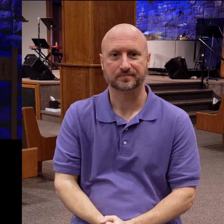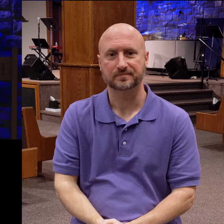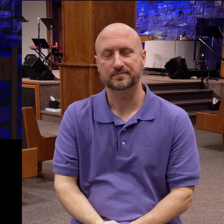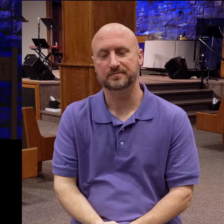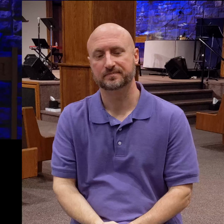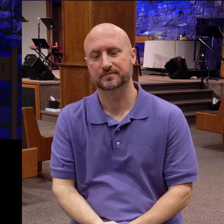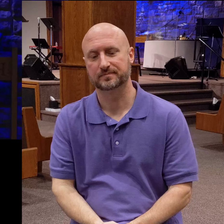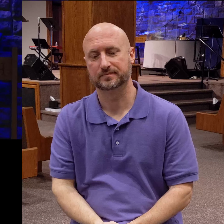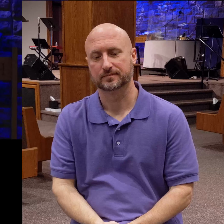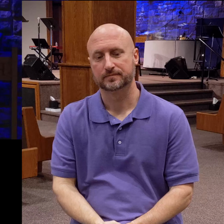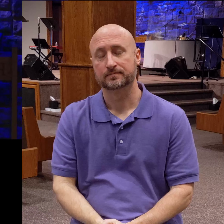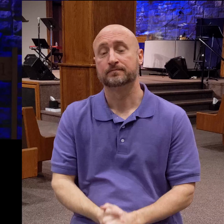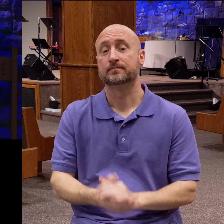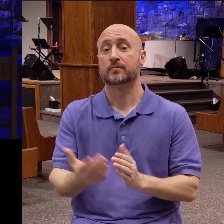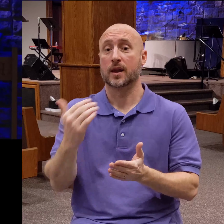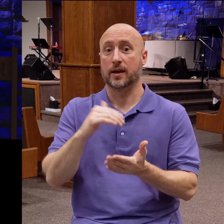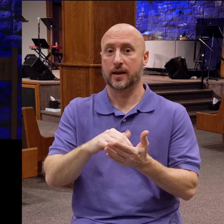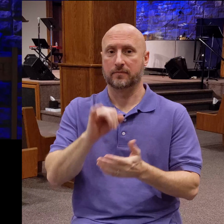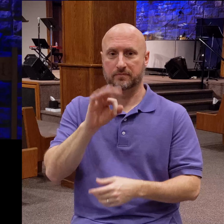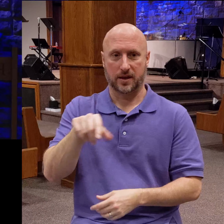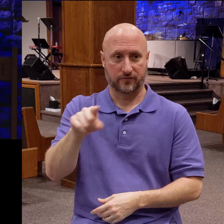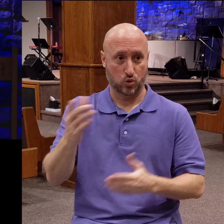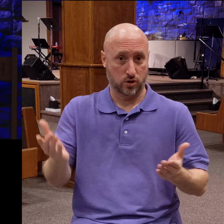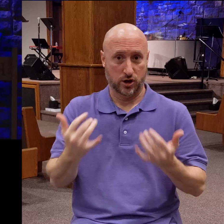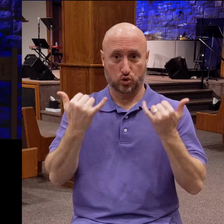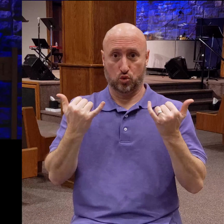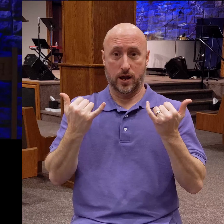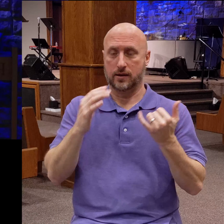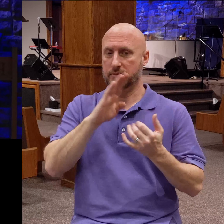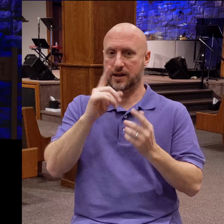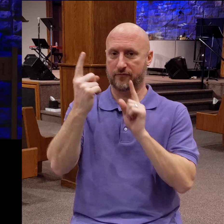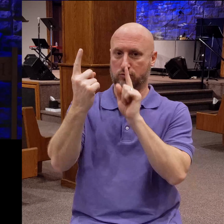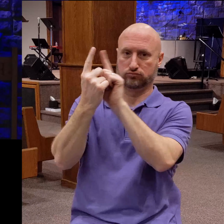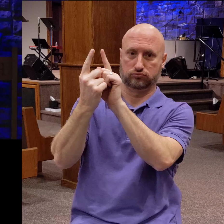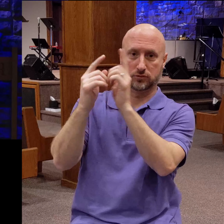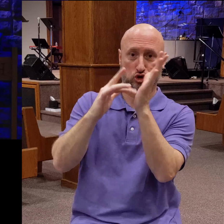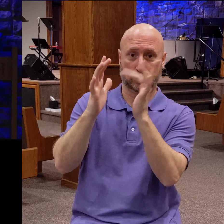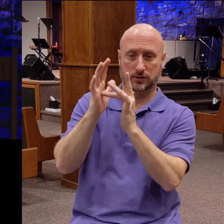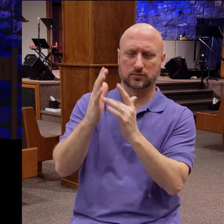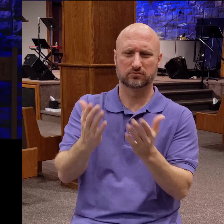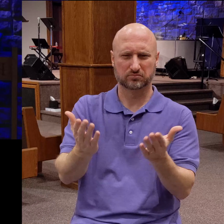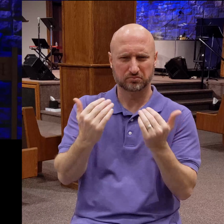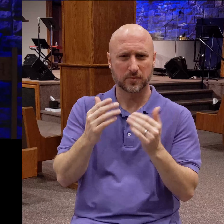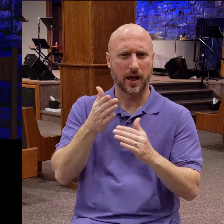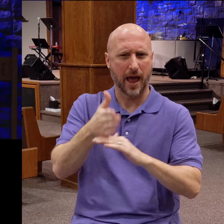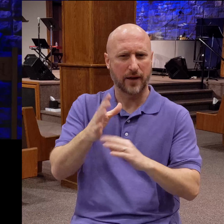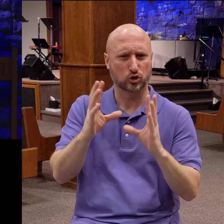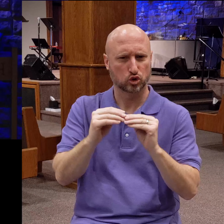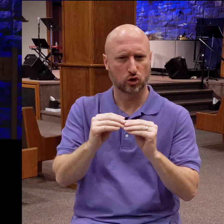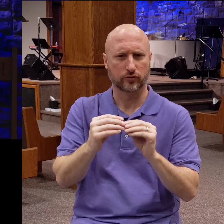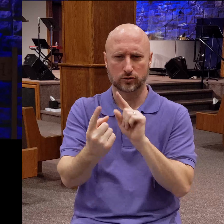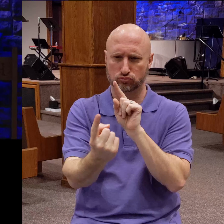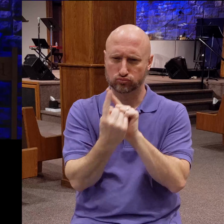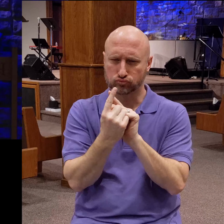together. And again, I would say if you're here today and you've never come to Christ, please come up and talk with us after the